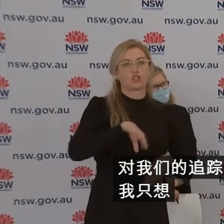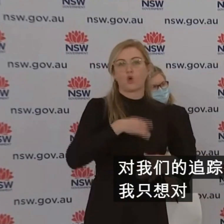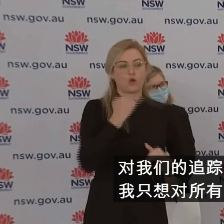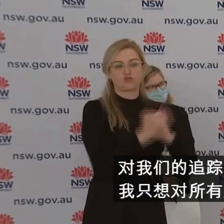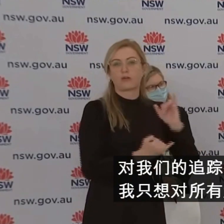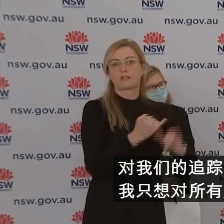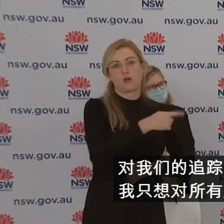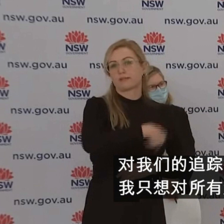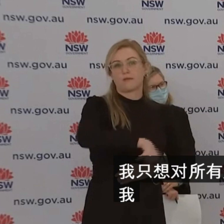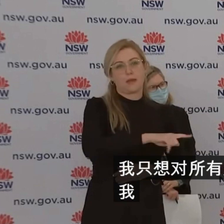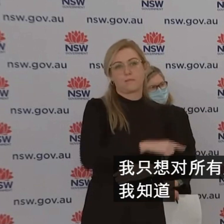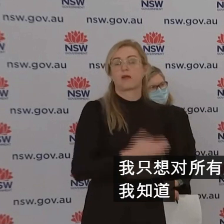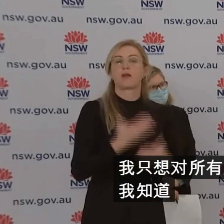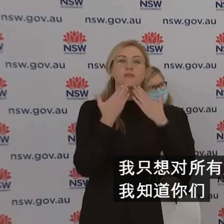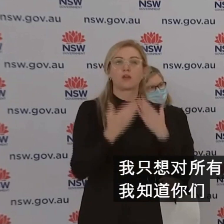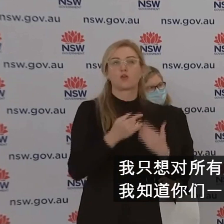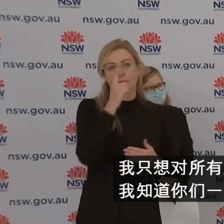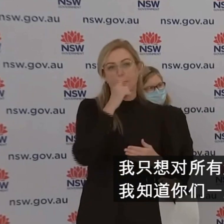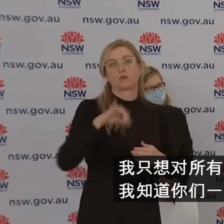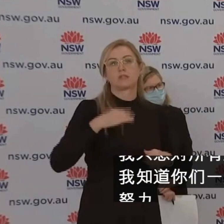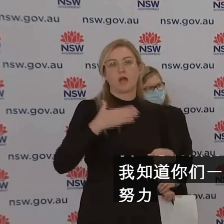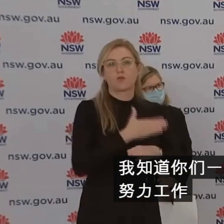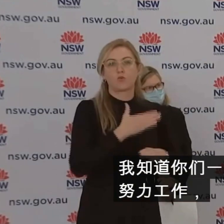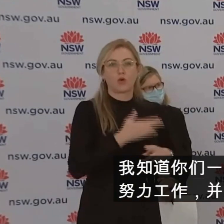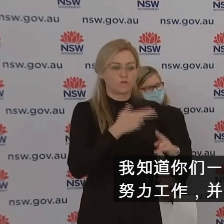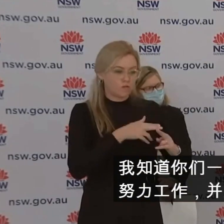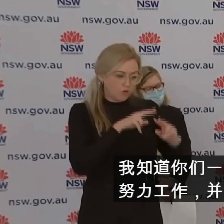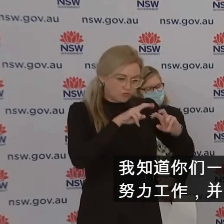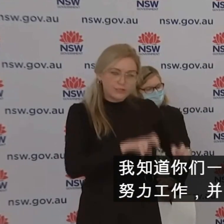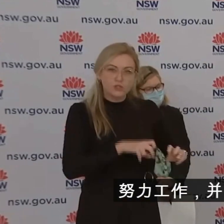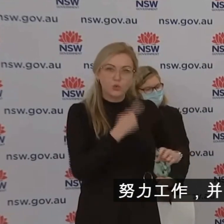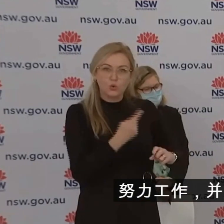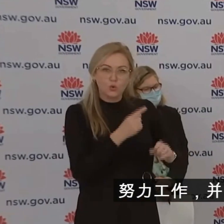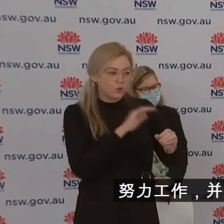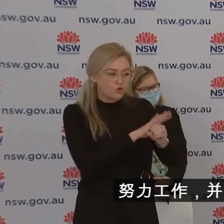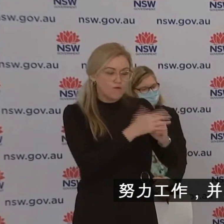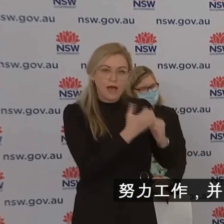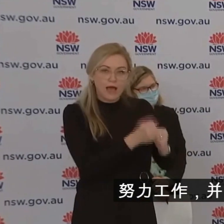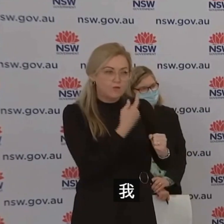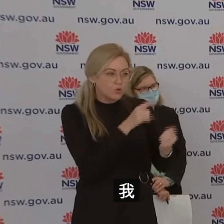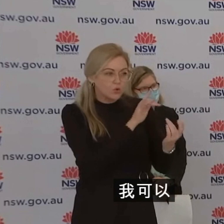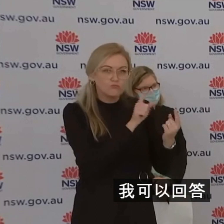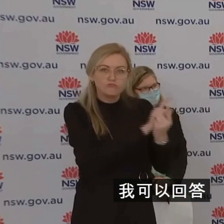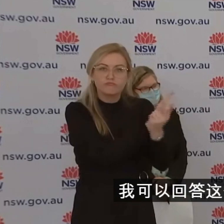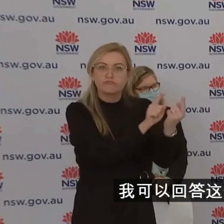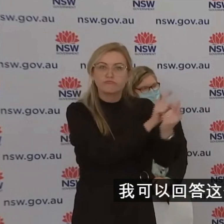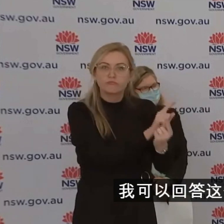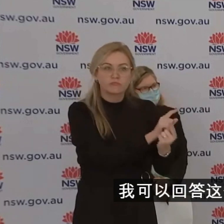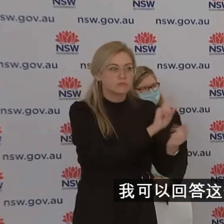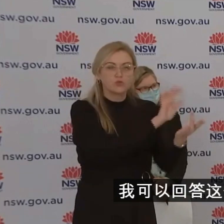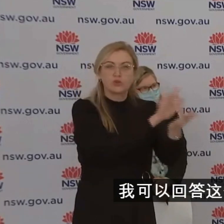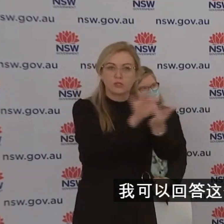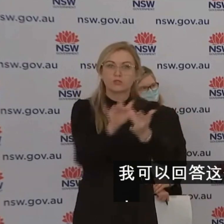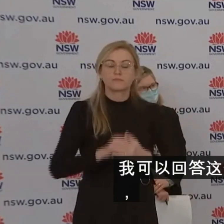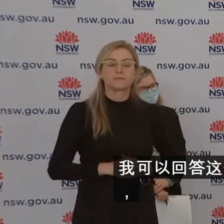tracers. I just want to say thank you to all the tracers. I know you've all been working very hard at doing your job, and you're doing a great job. Can I say to the